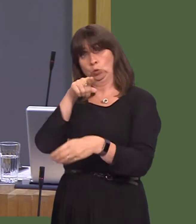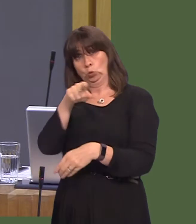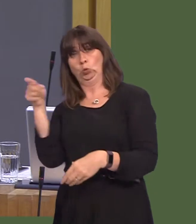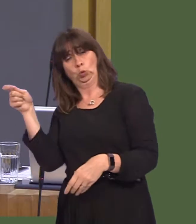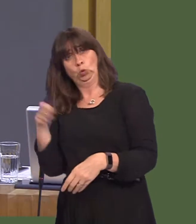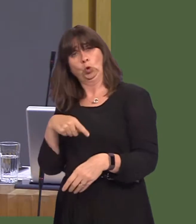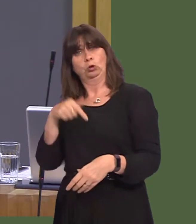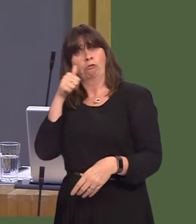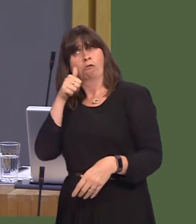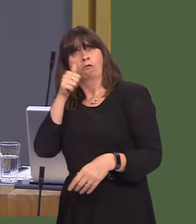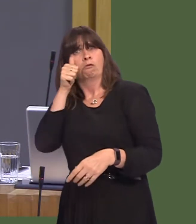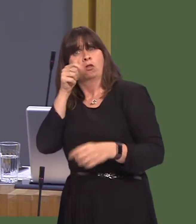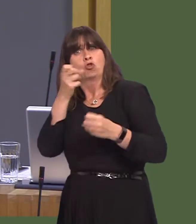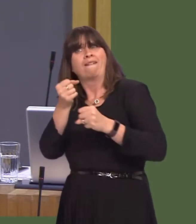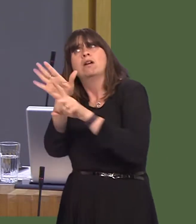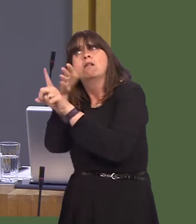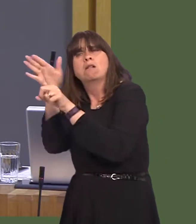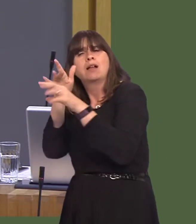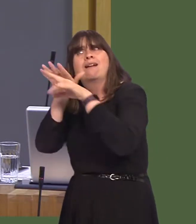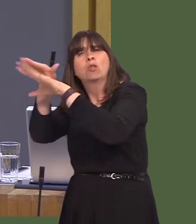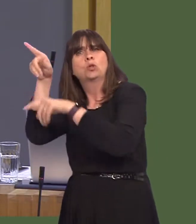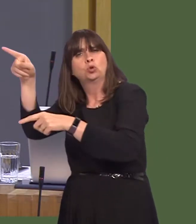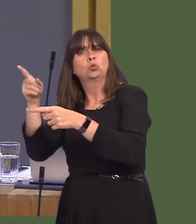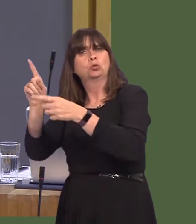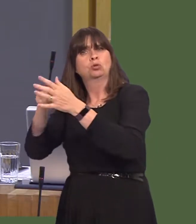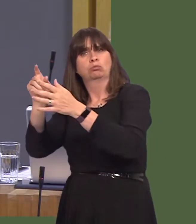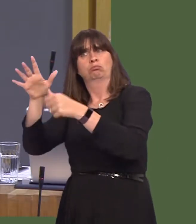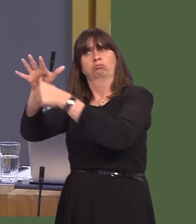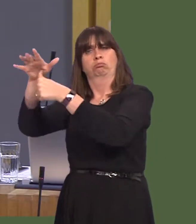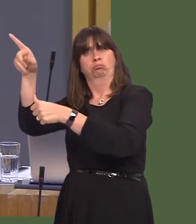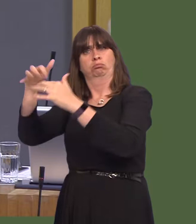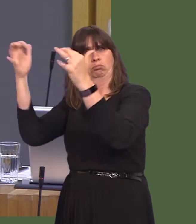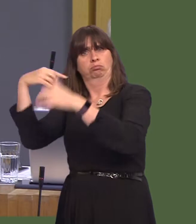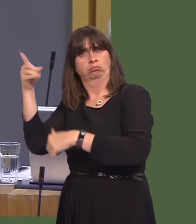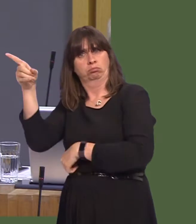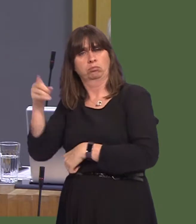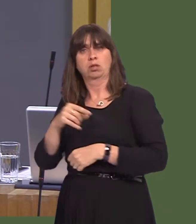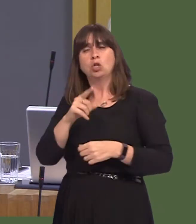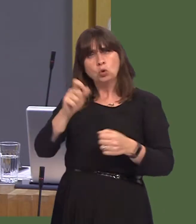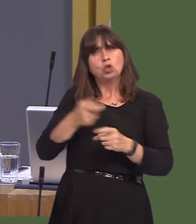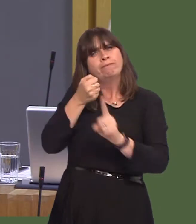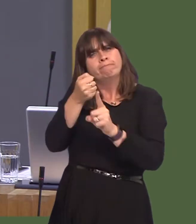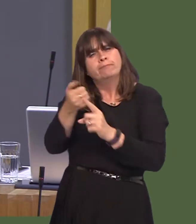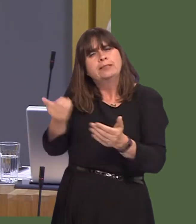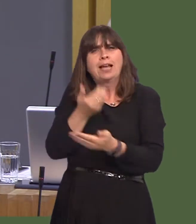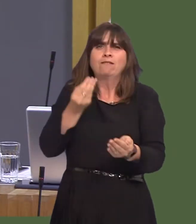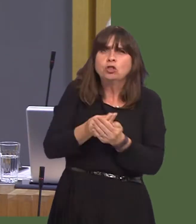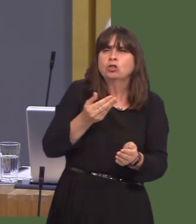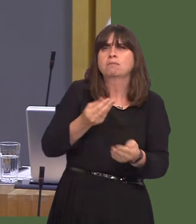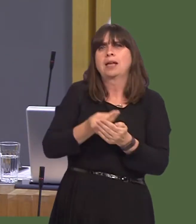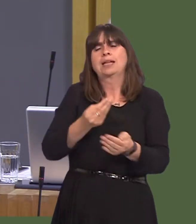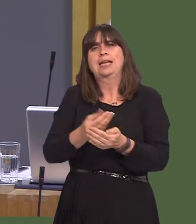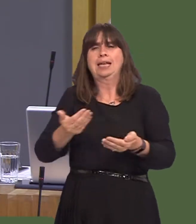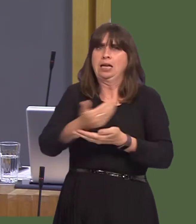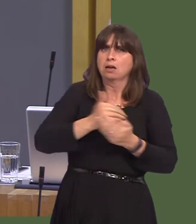should have some influence. Now, Plaid Cymru MPs will tomorrow vote to save jobs and our economy by staying in